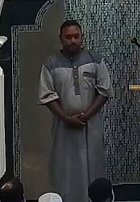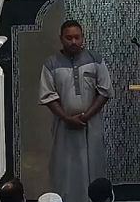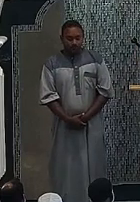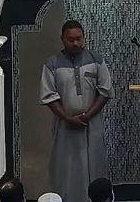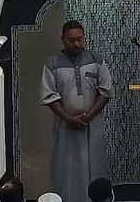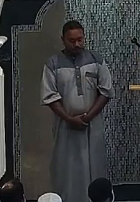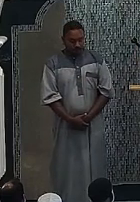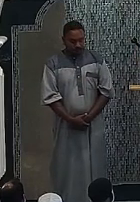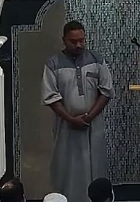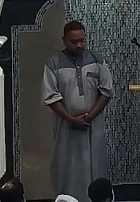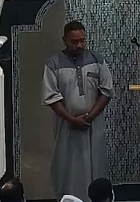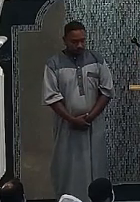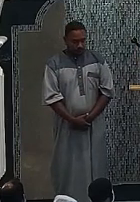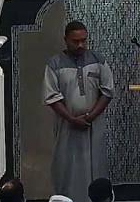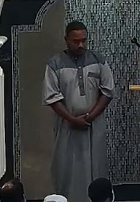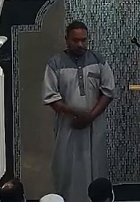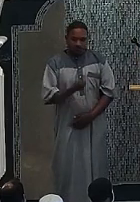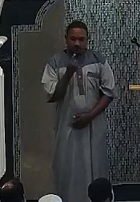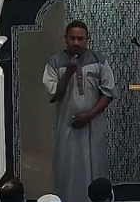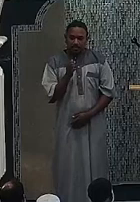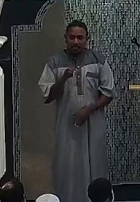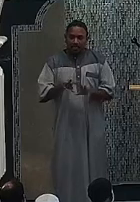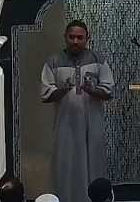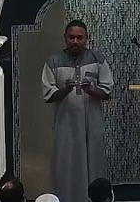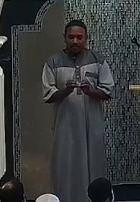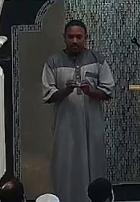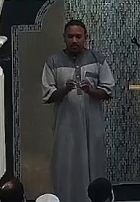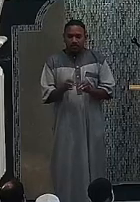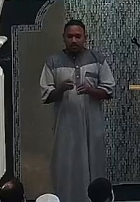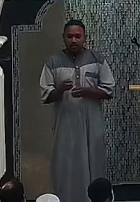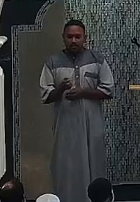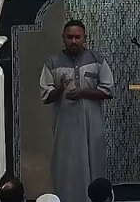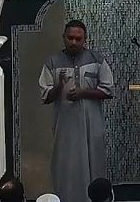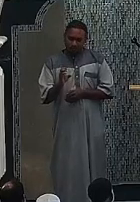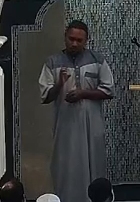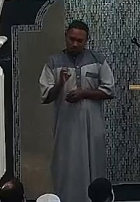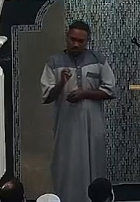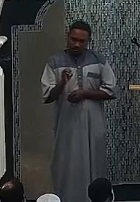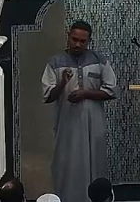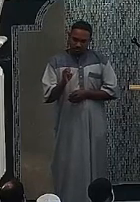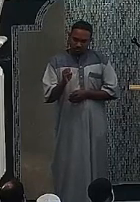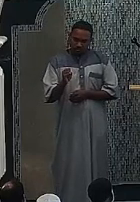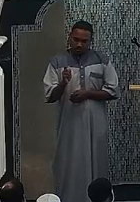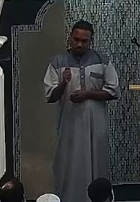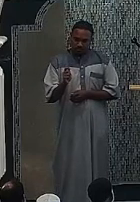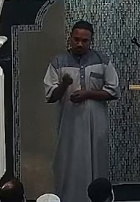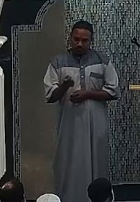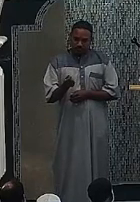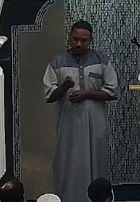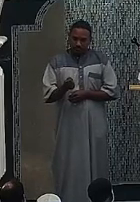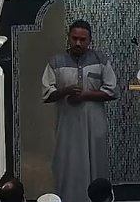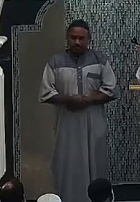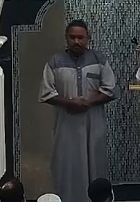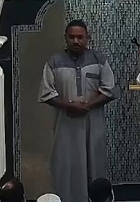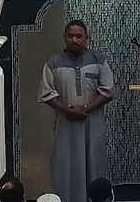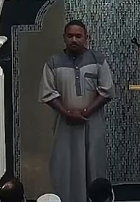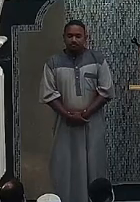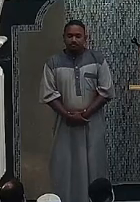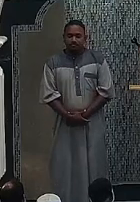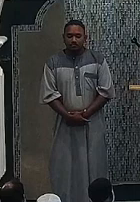well. So we would encourage the brothers, Sheikh said earlier on, there's a table outside, just